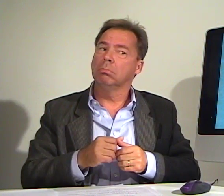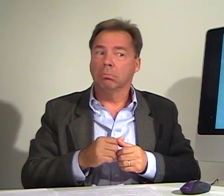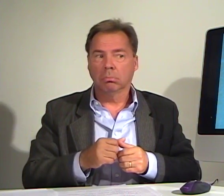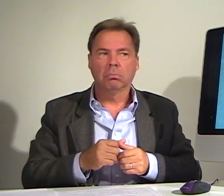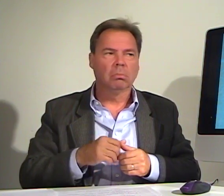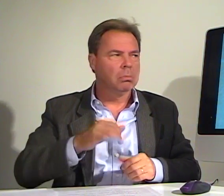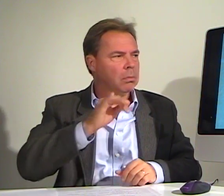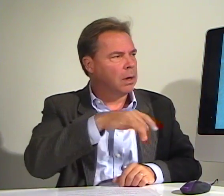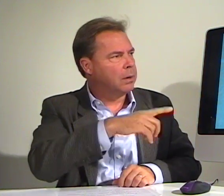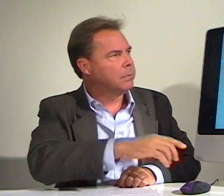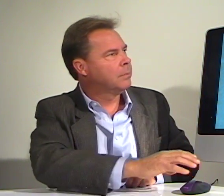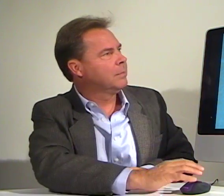deaf?